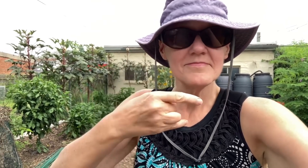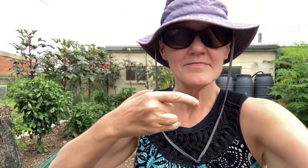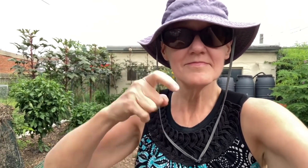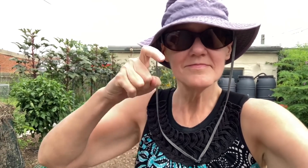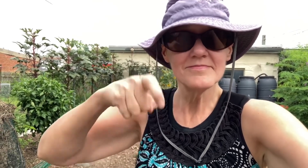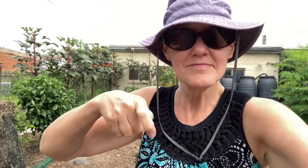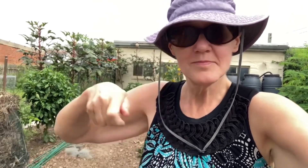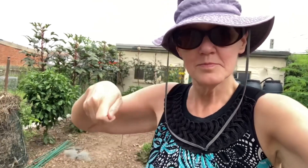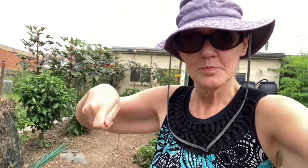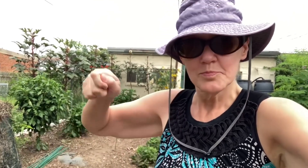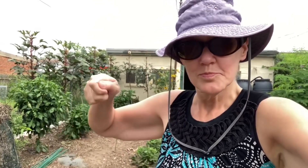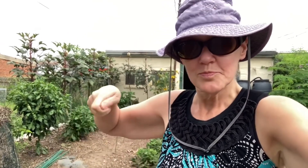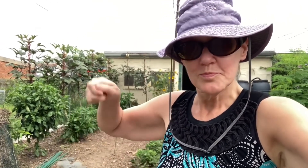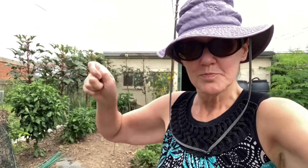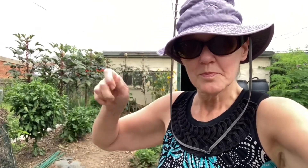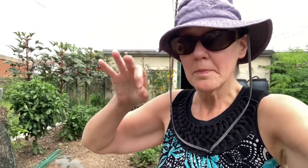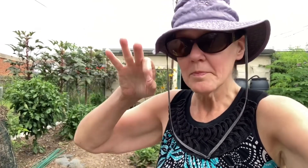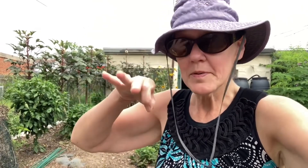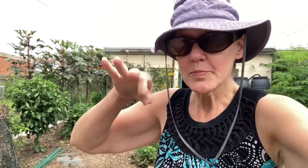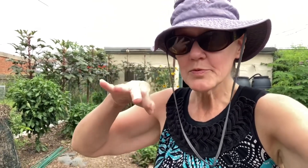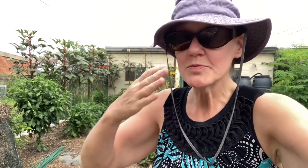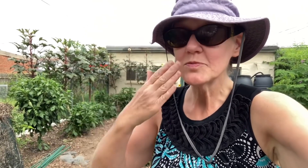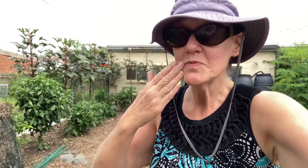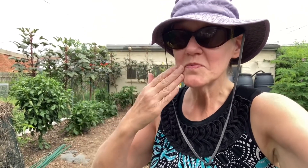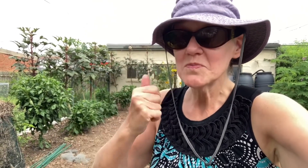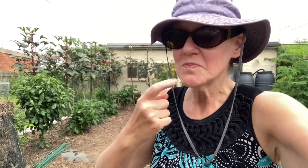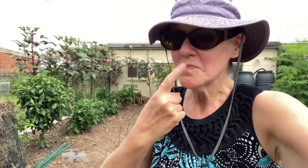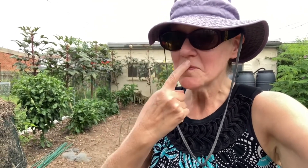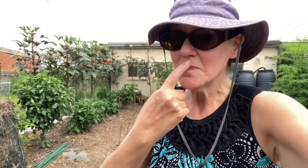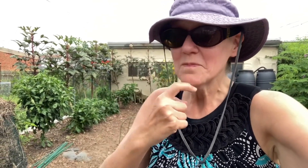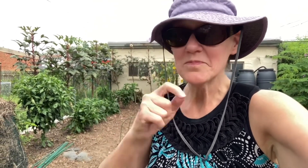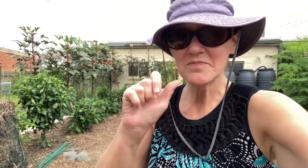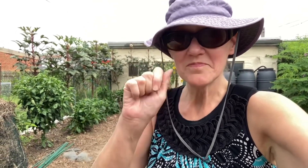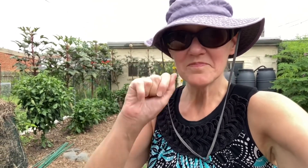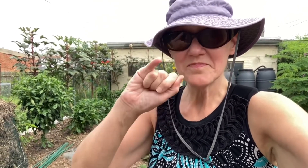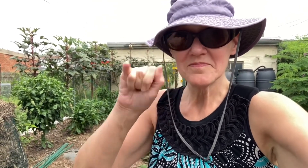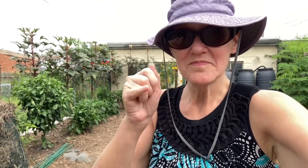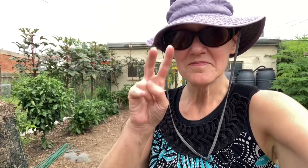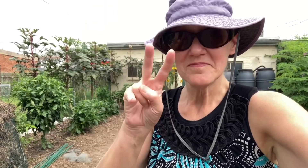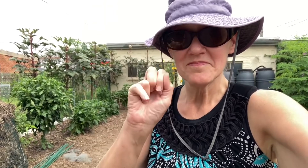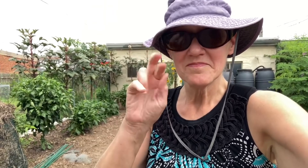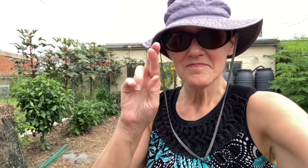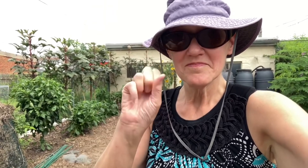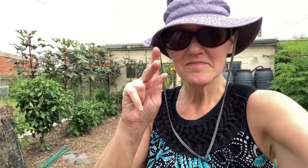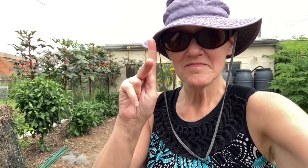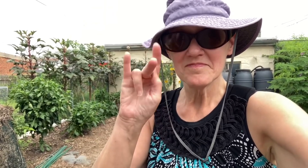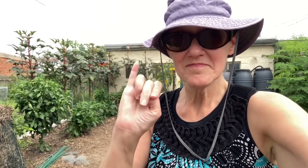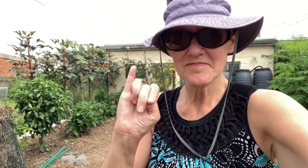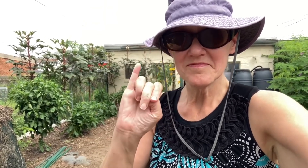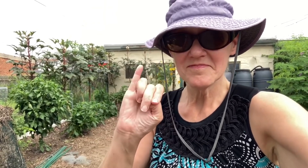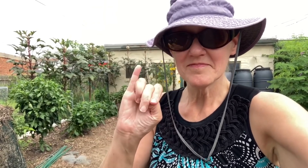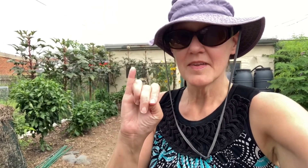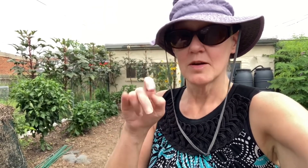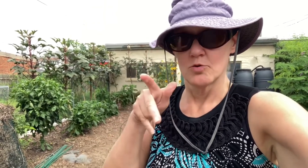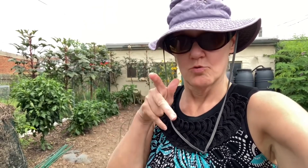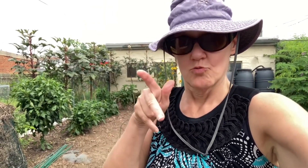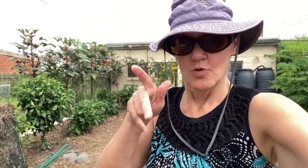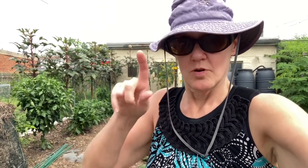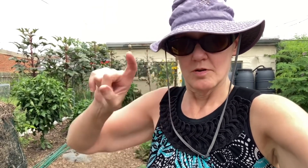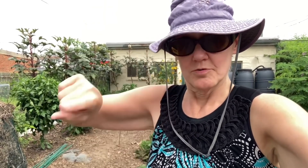Today it's time to pull up the sweet red Ajvarski peppers,